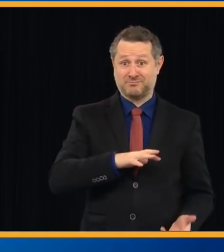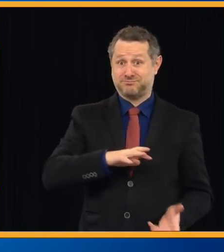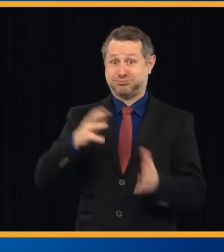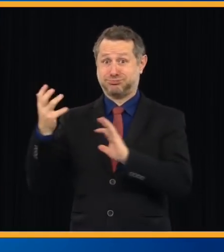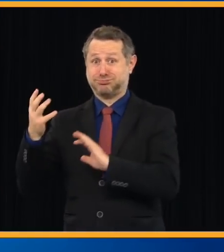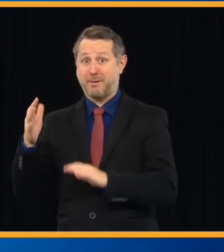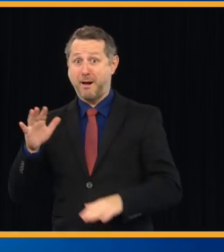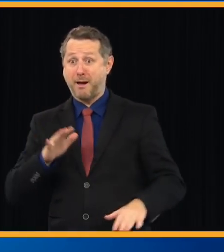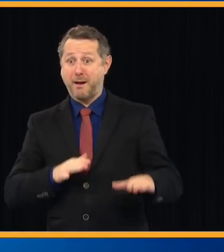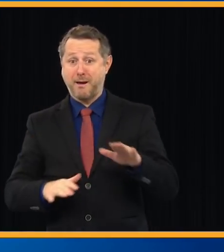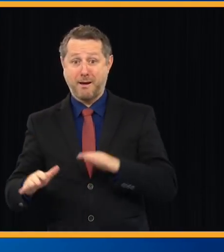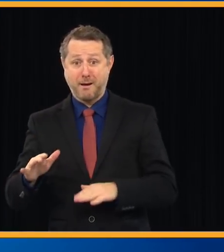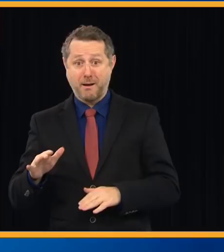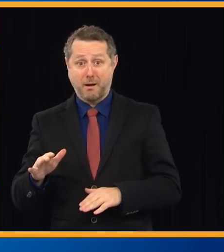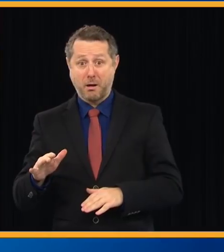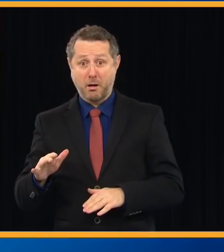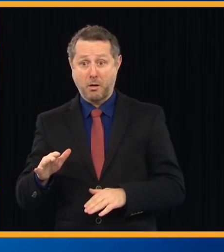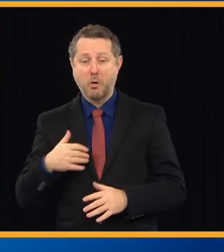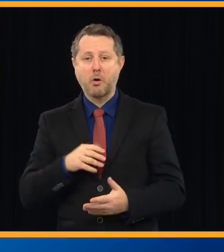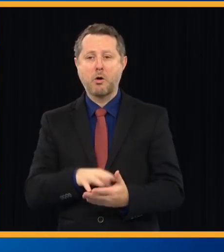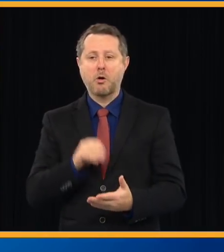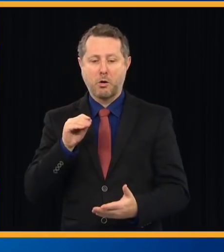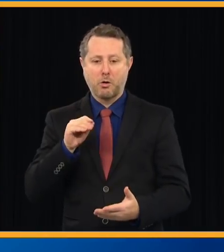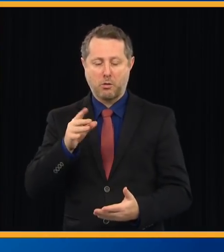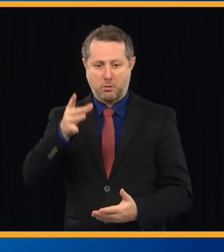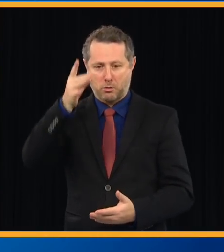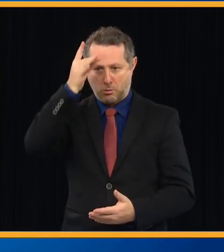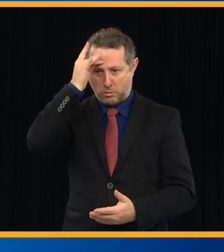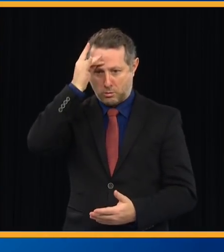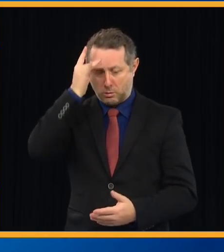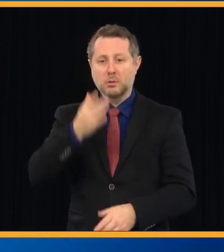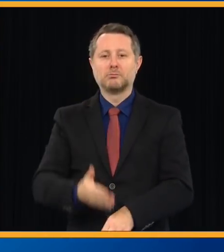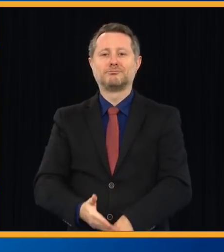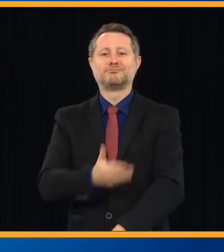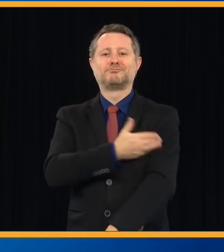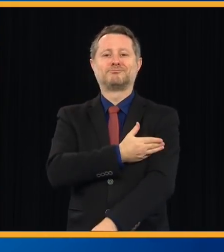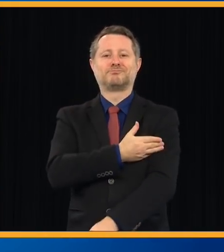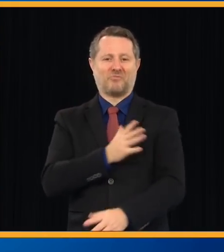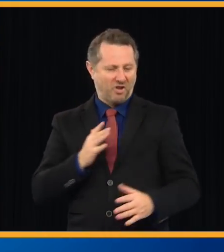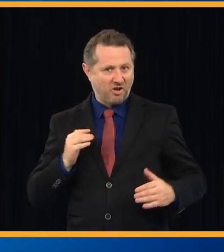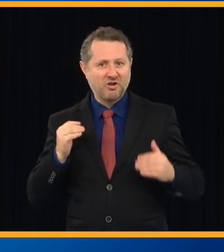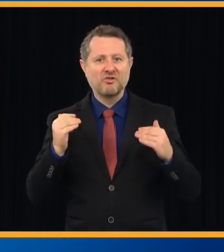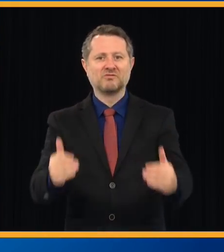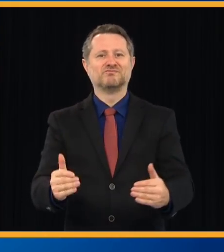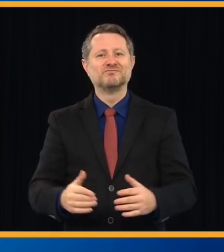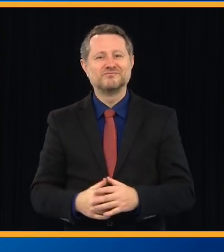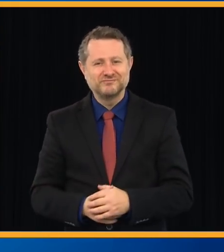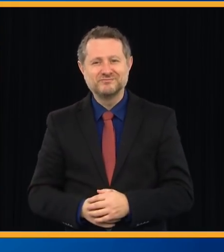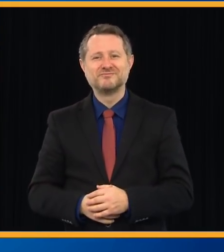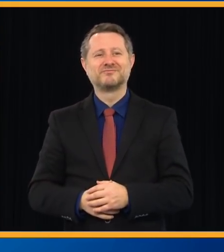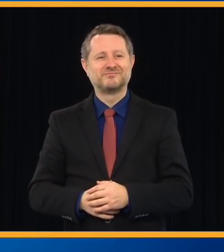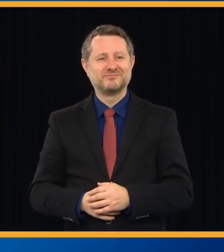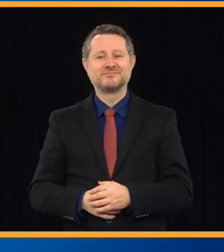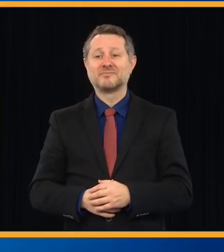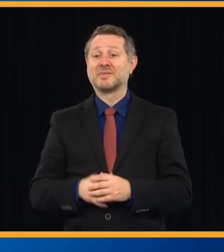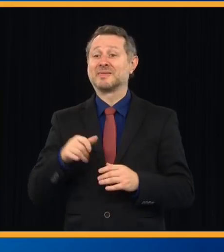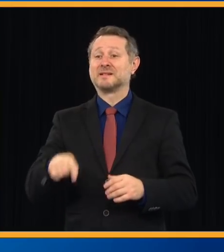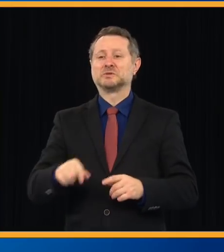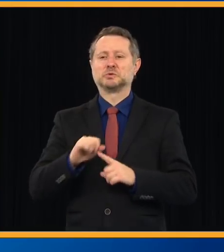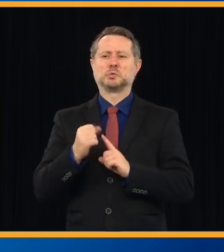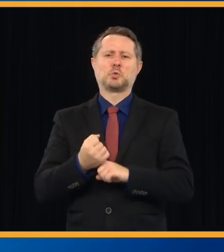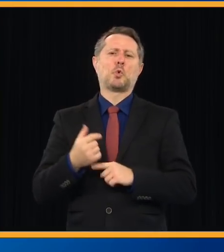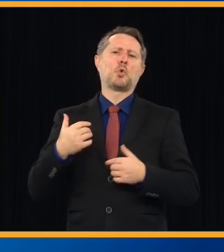learn, grow, and get back up. This has been a very difficult situation for